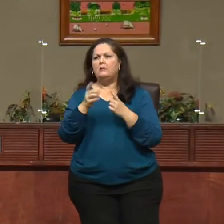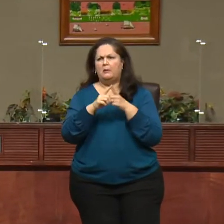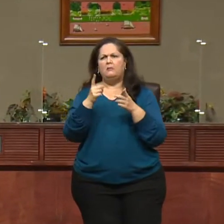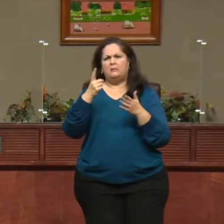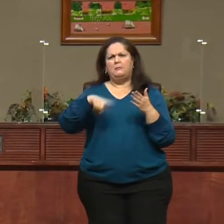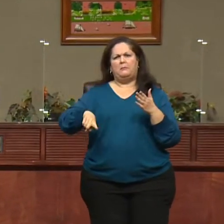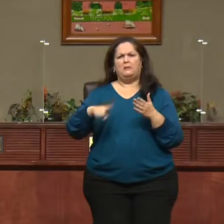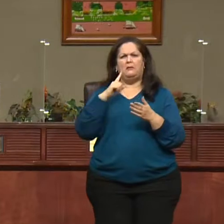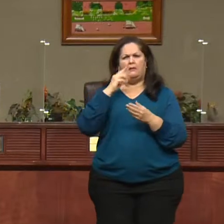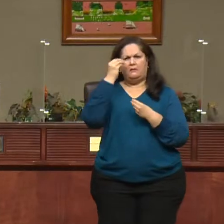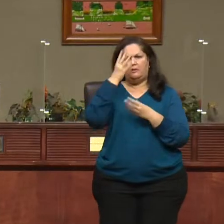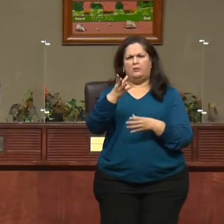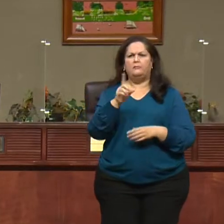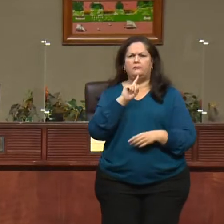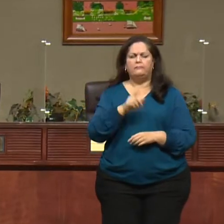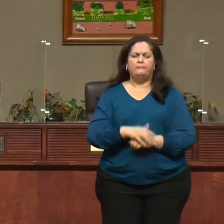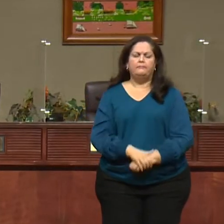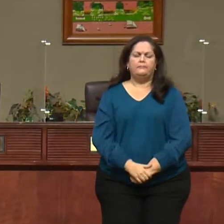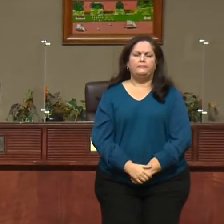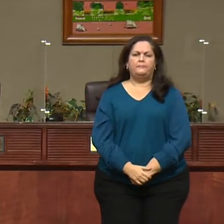week, for sure.